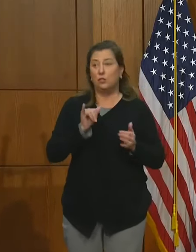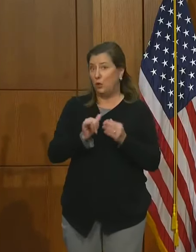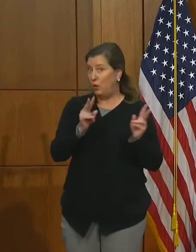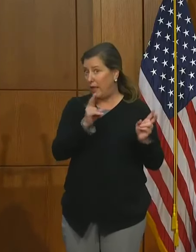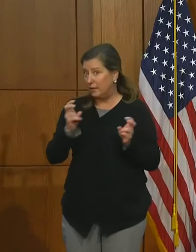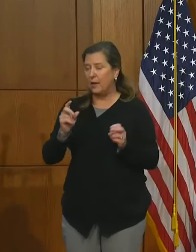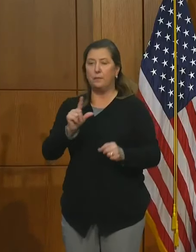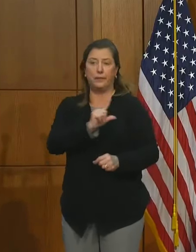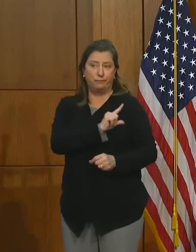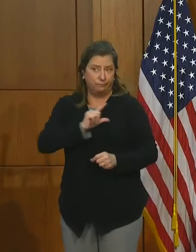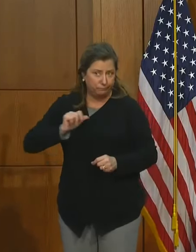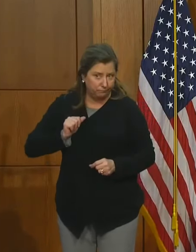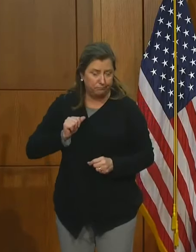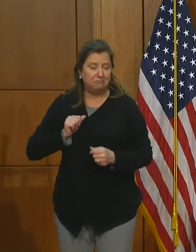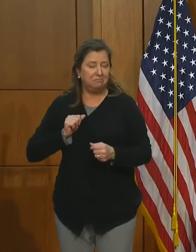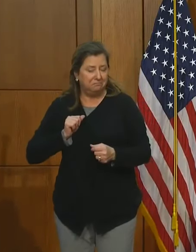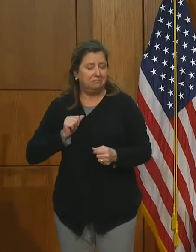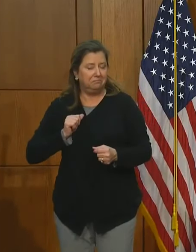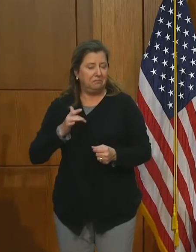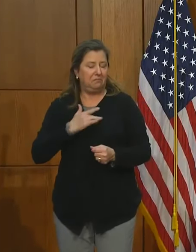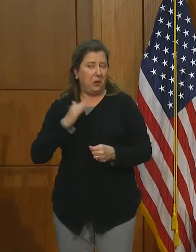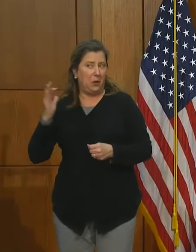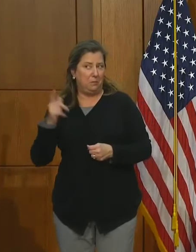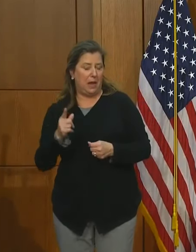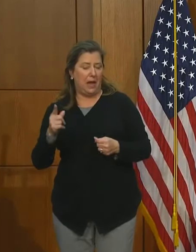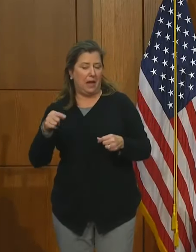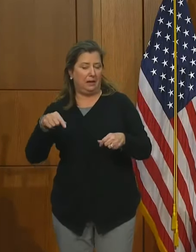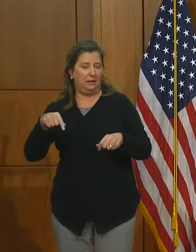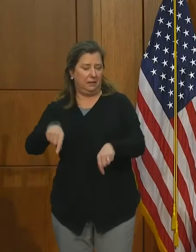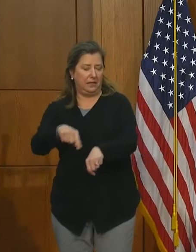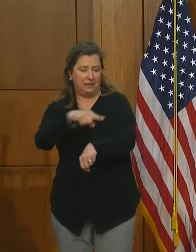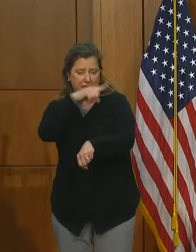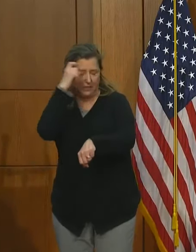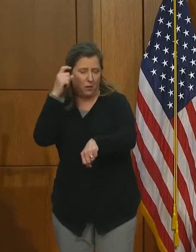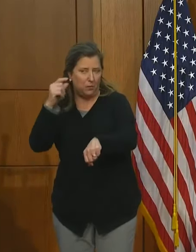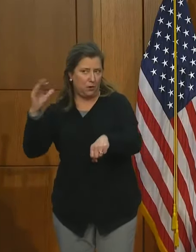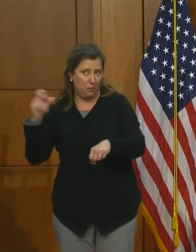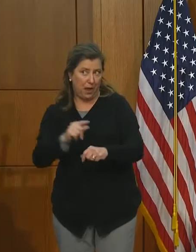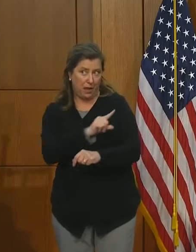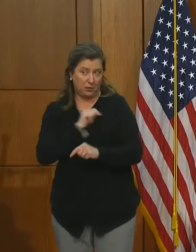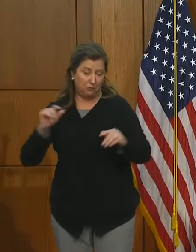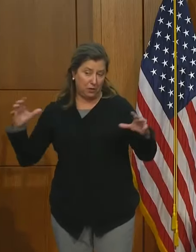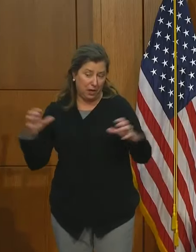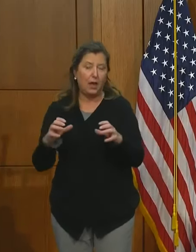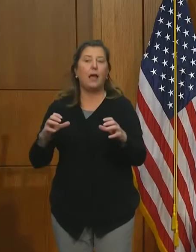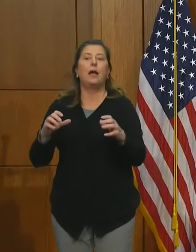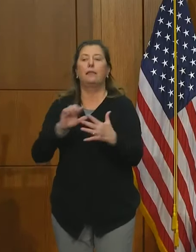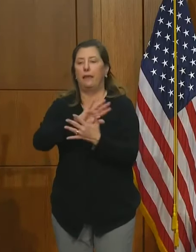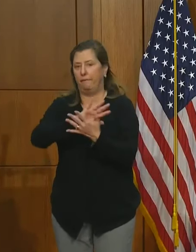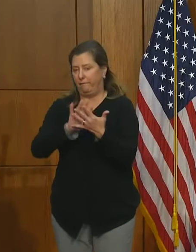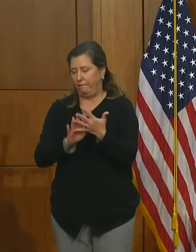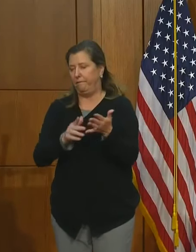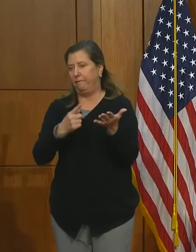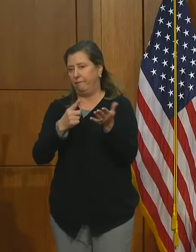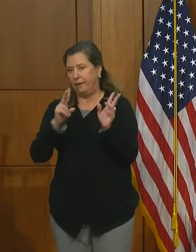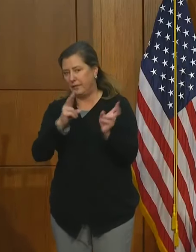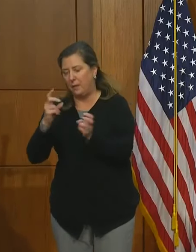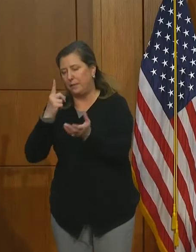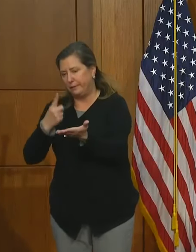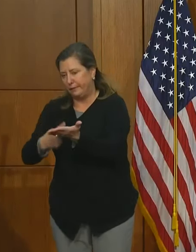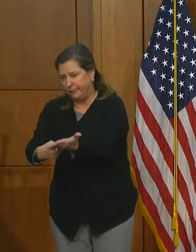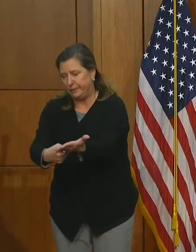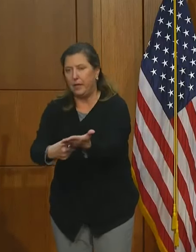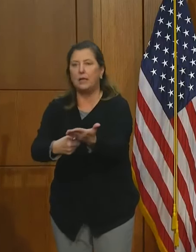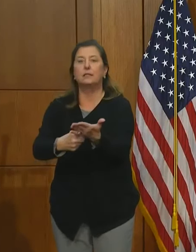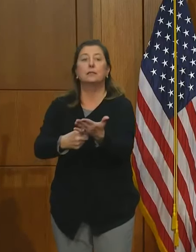the legislature, and I suspect they will be back in Richmond later this summer, and there's a variety of issues they have discussed bringing up, and I